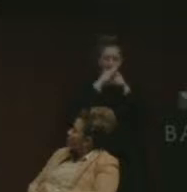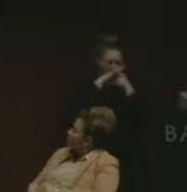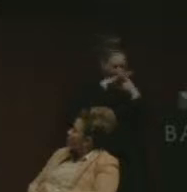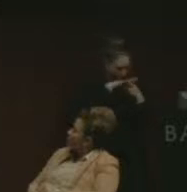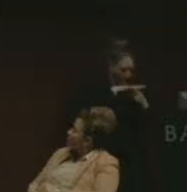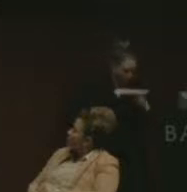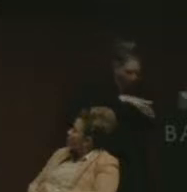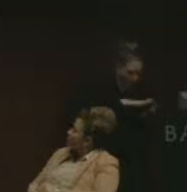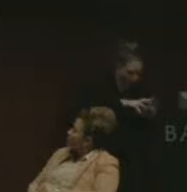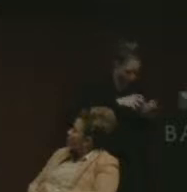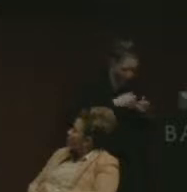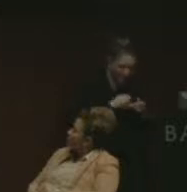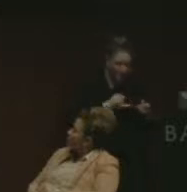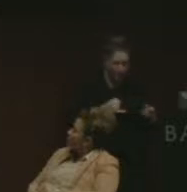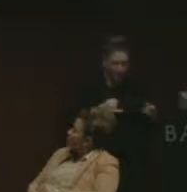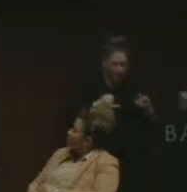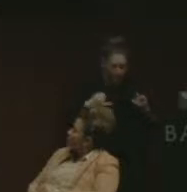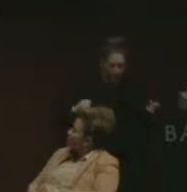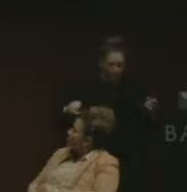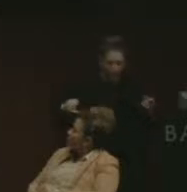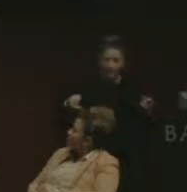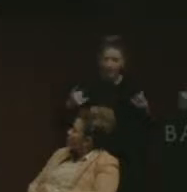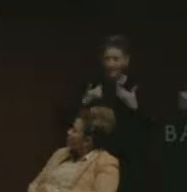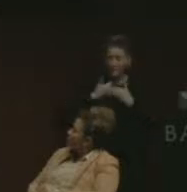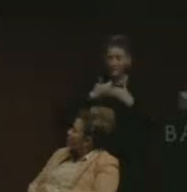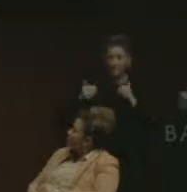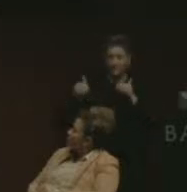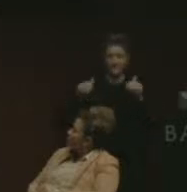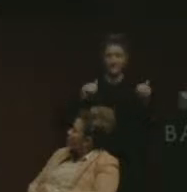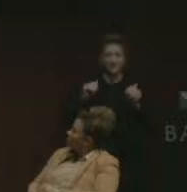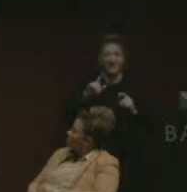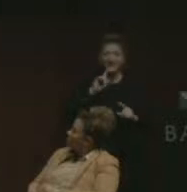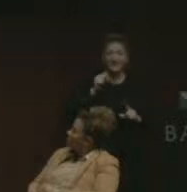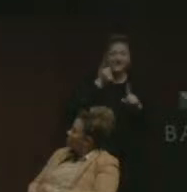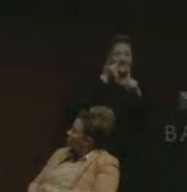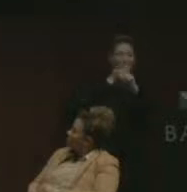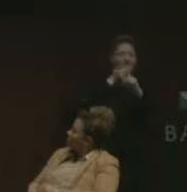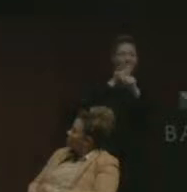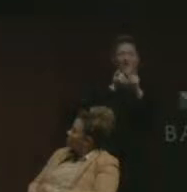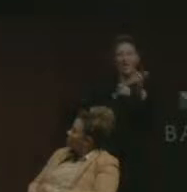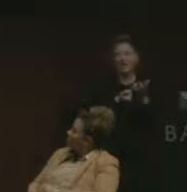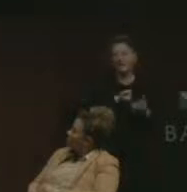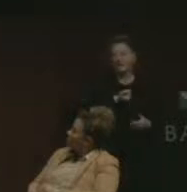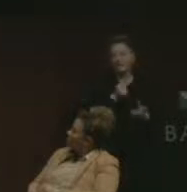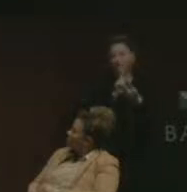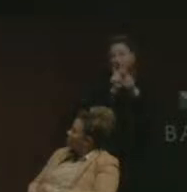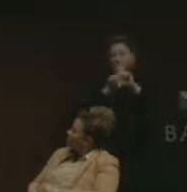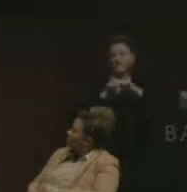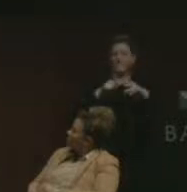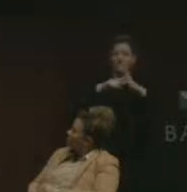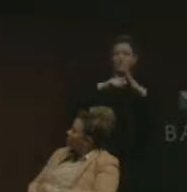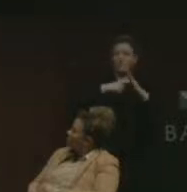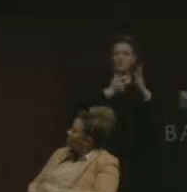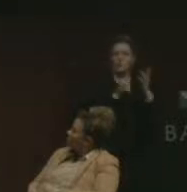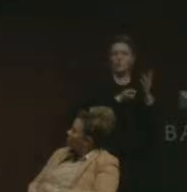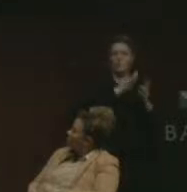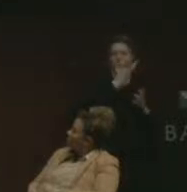who drew up the borders and our division. That is translated from her original form in Spanish.